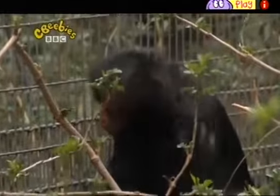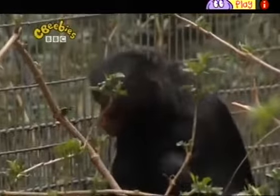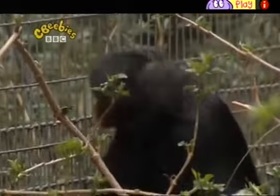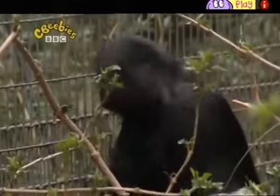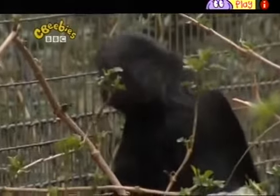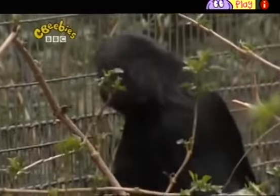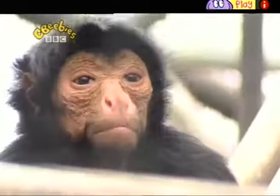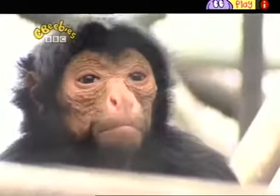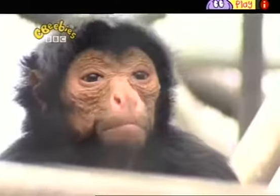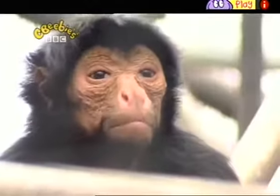This monkey's hiding.